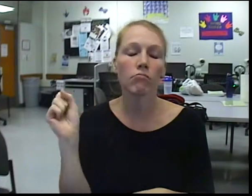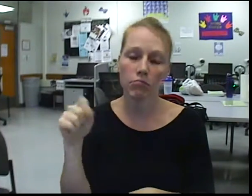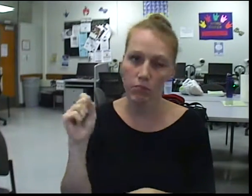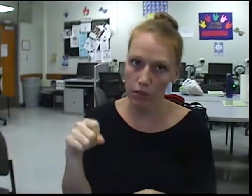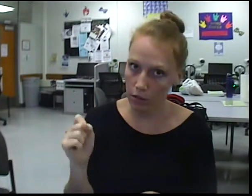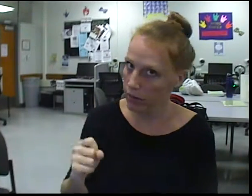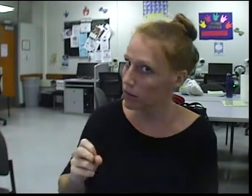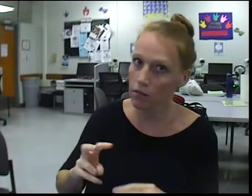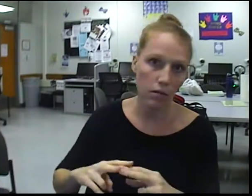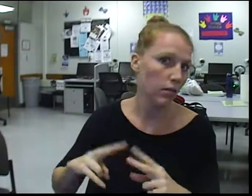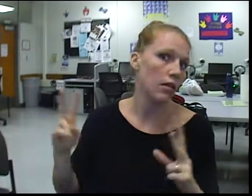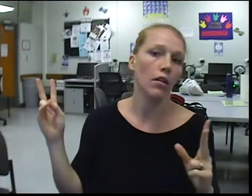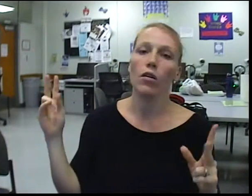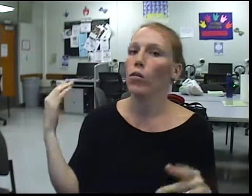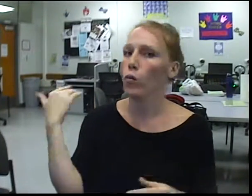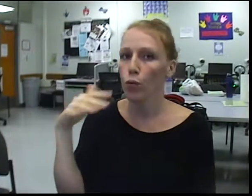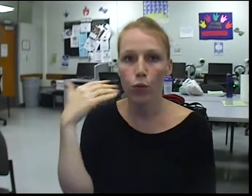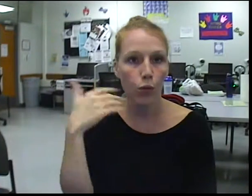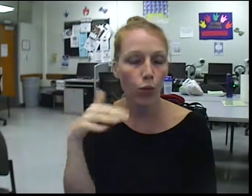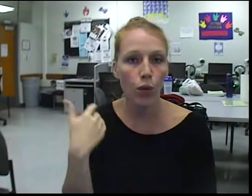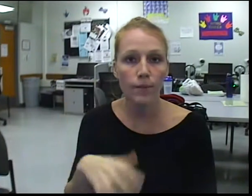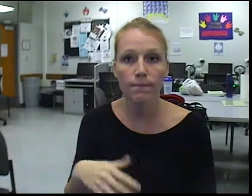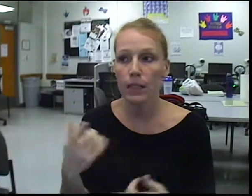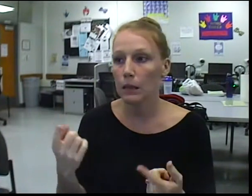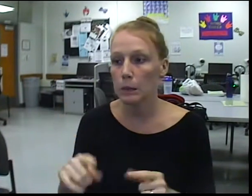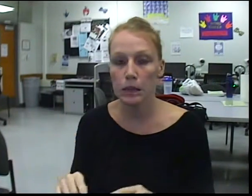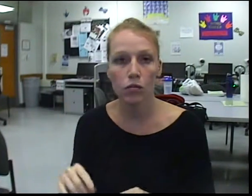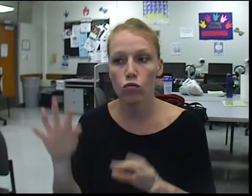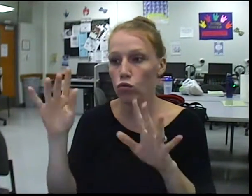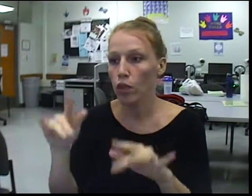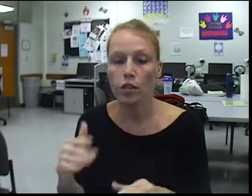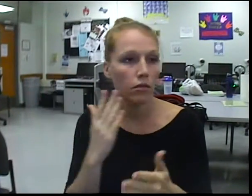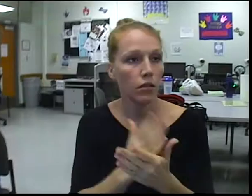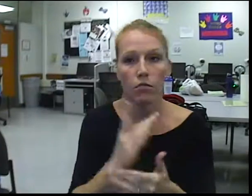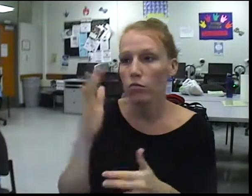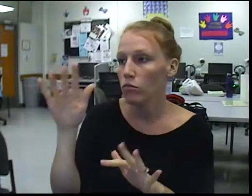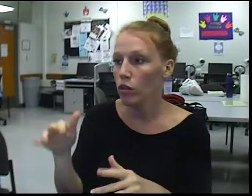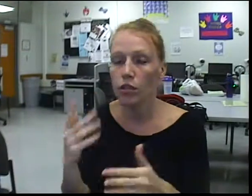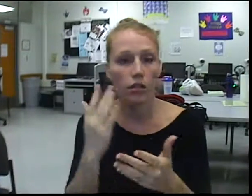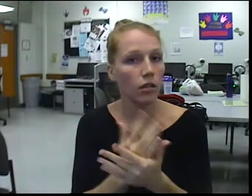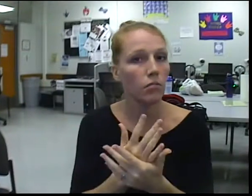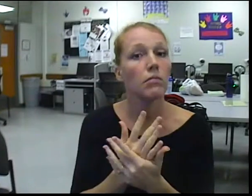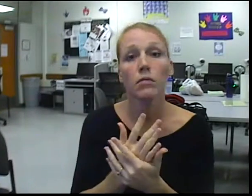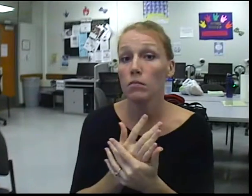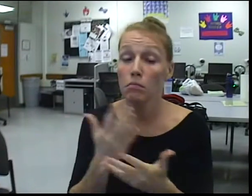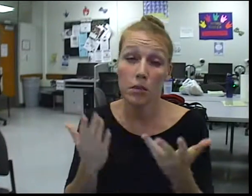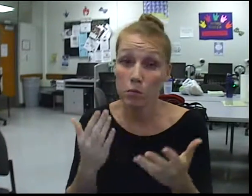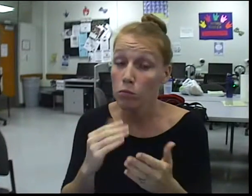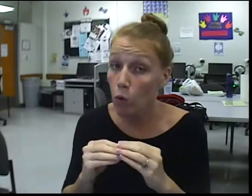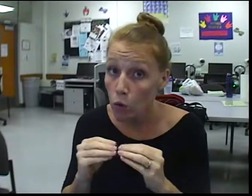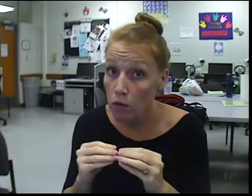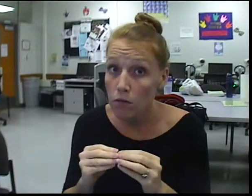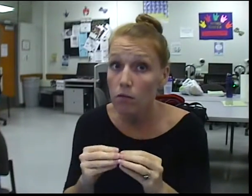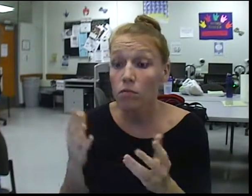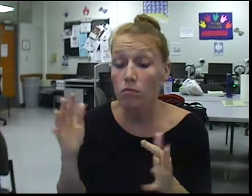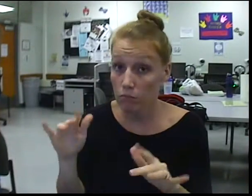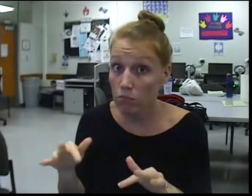It's been raining off and on. We're probably going to get rain again today. So the humidity, or the water vapor in the air, is fairly